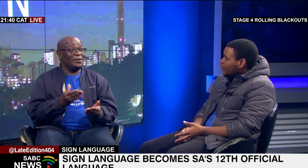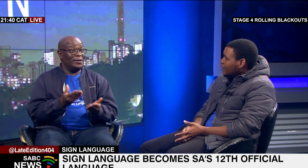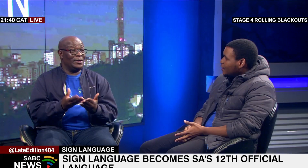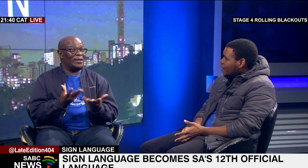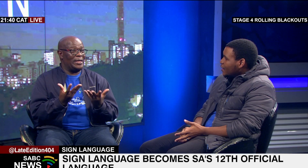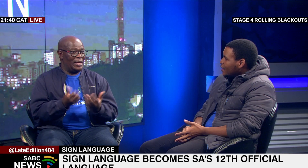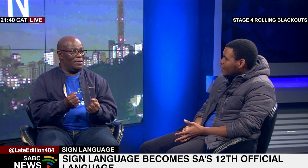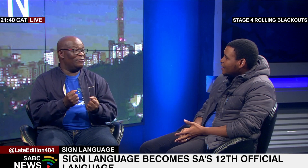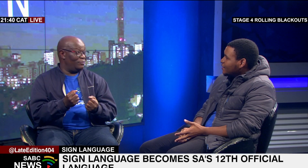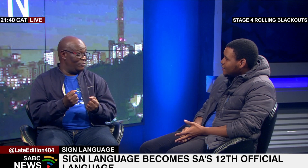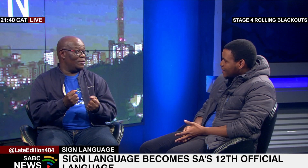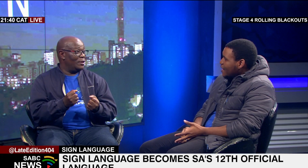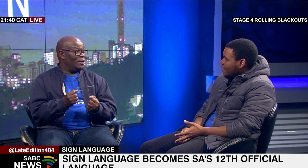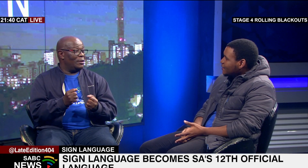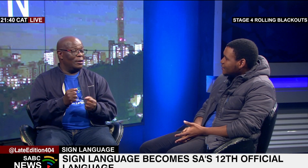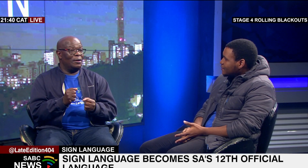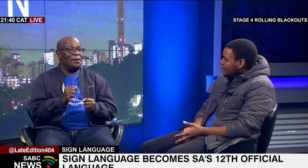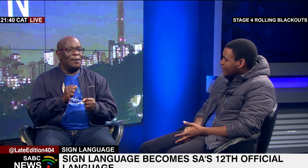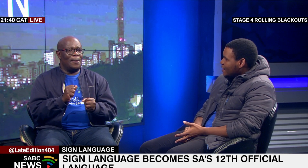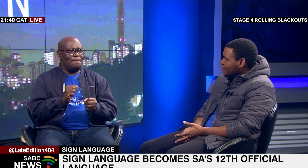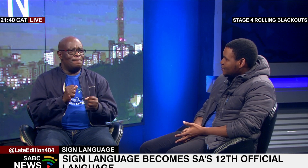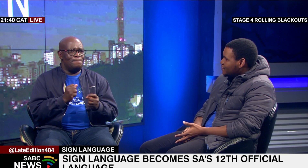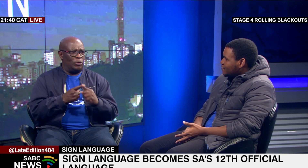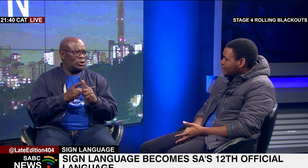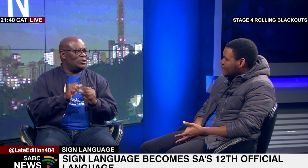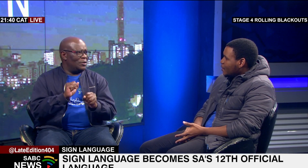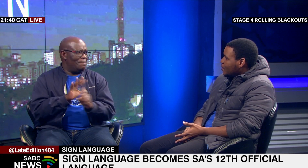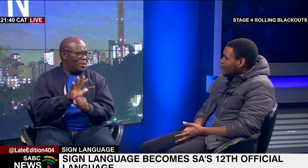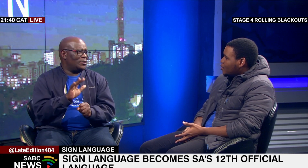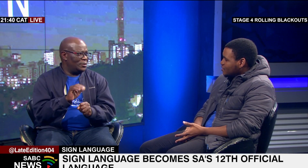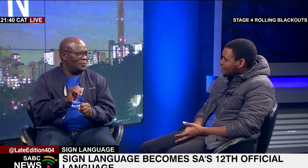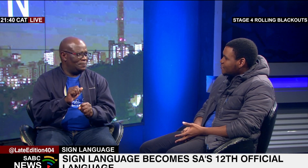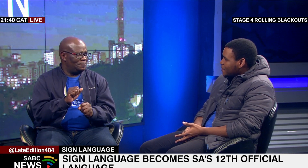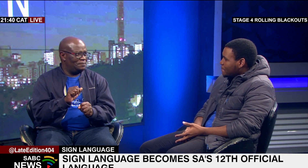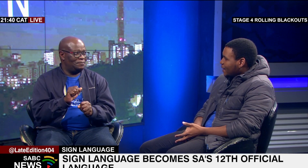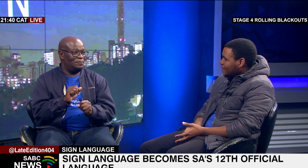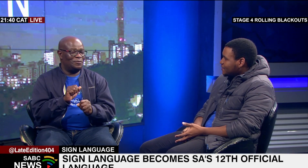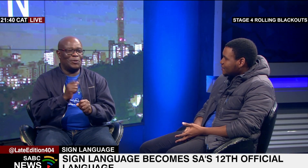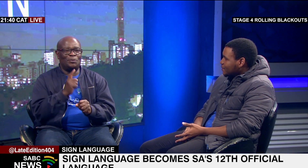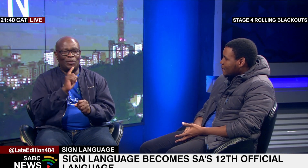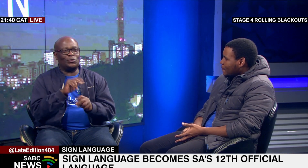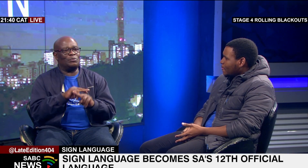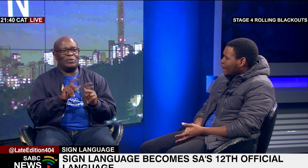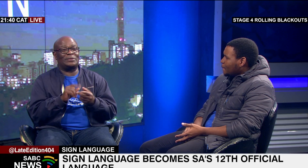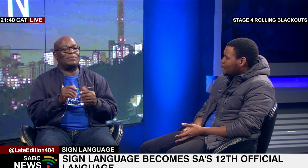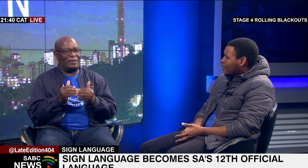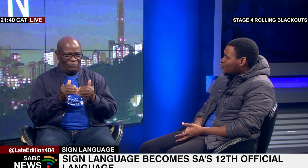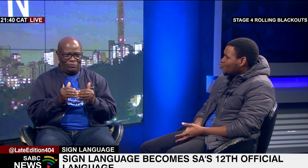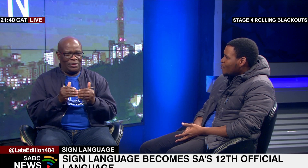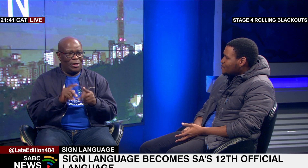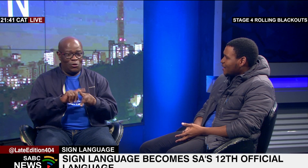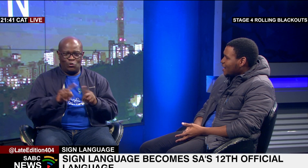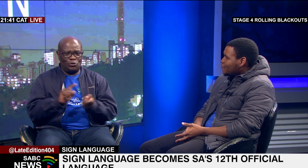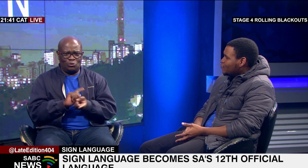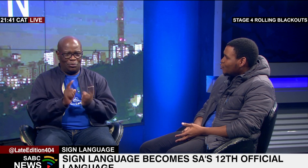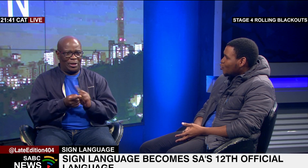Well, it can have positive impact, but you must be careful not